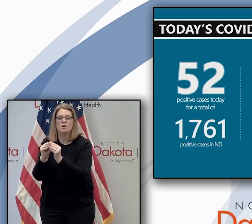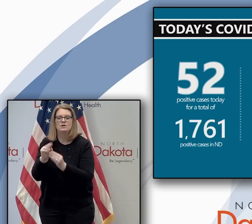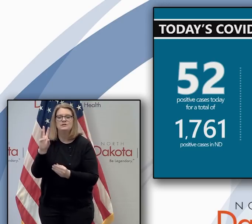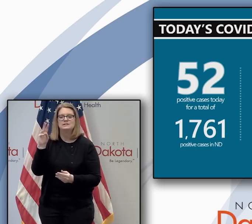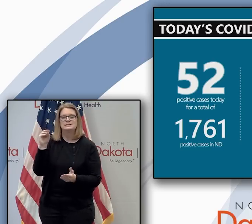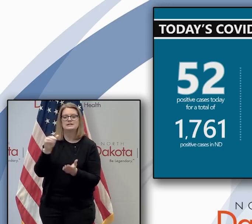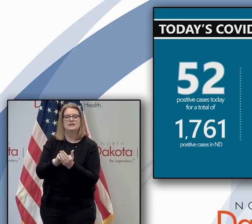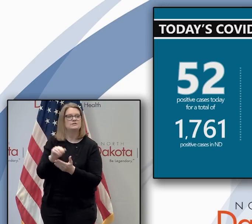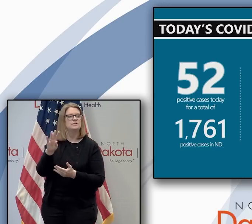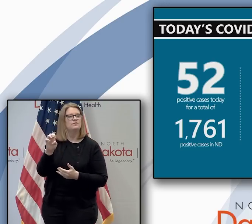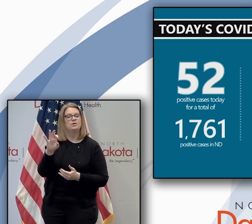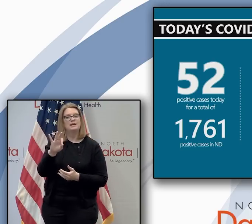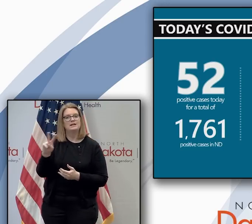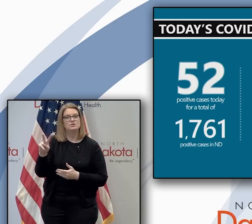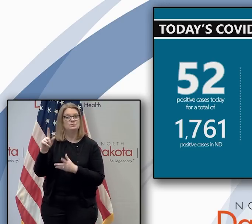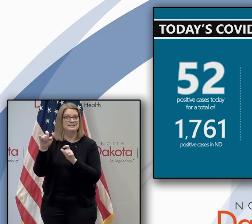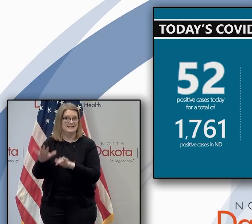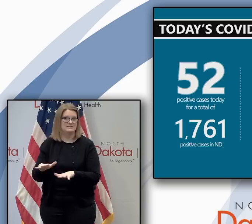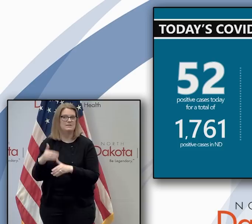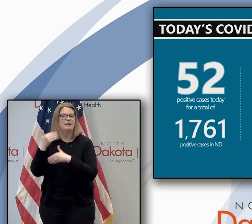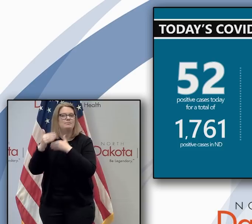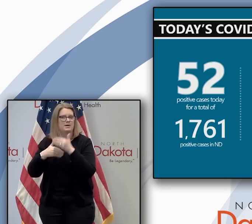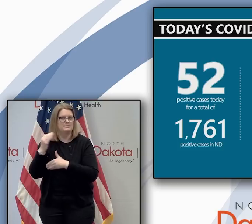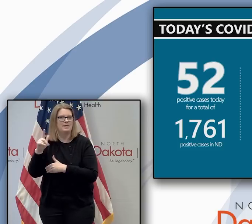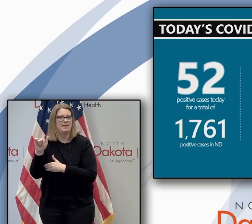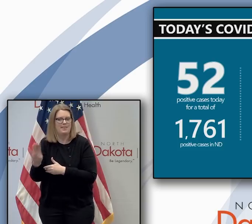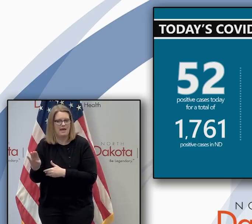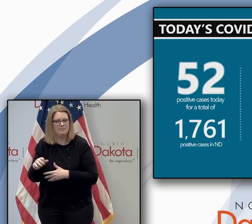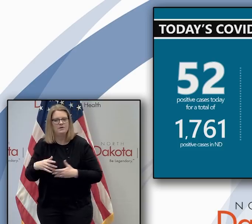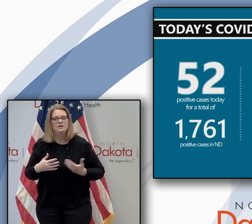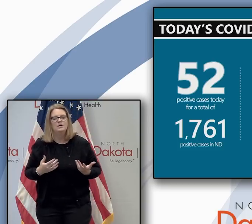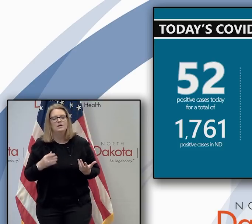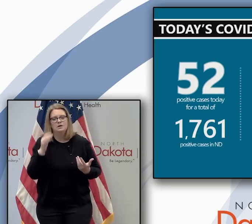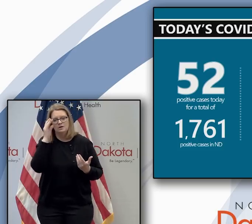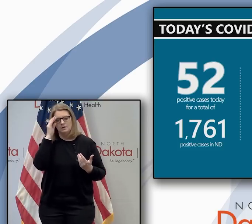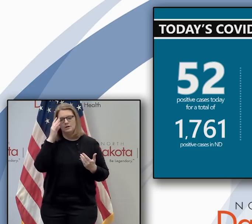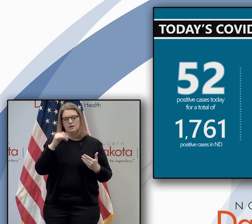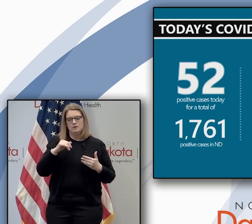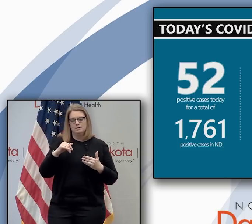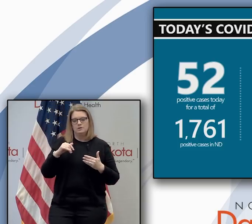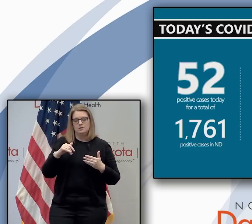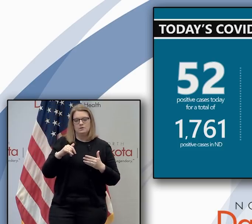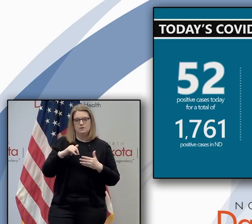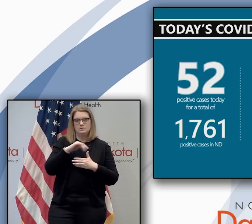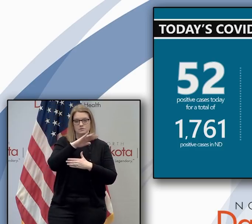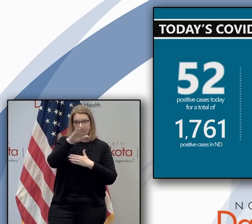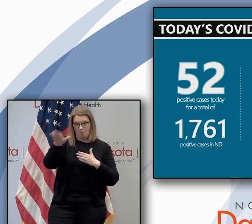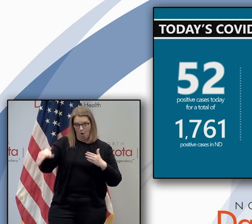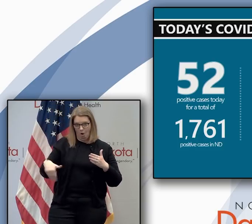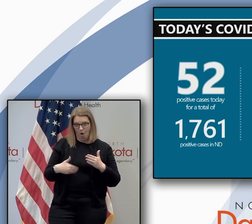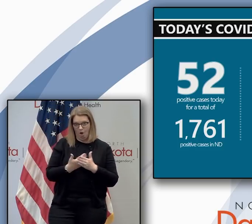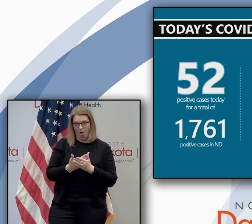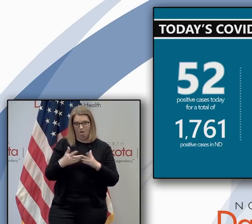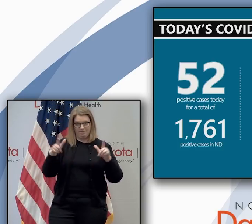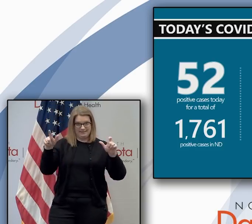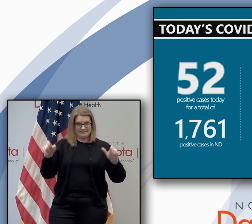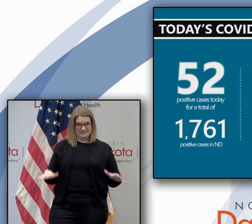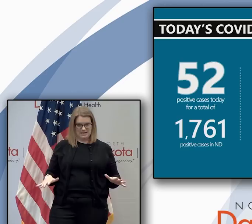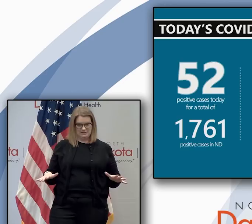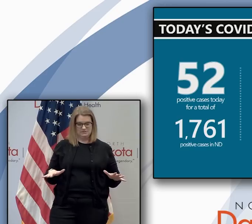60,492 tests have been completed. And then if we take a look at all the tests that have been run on